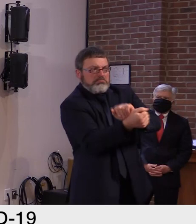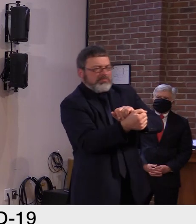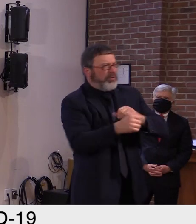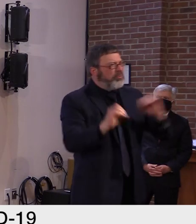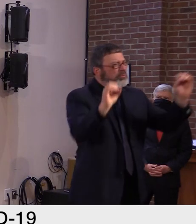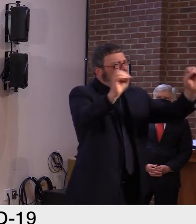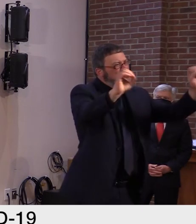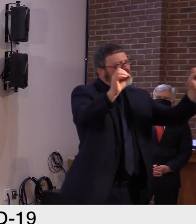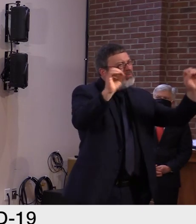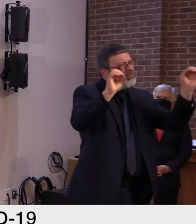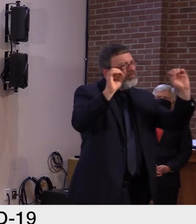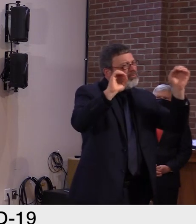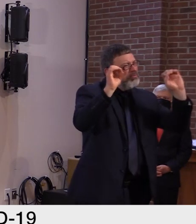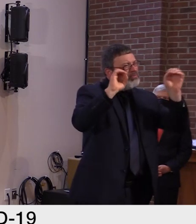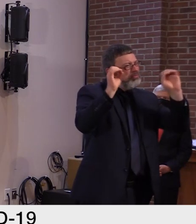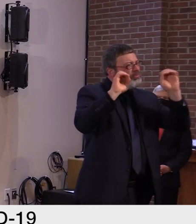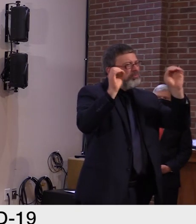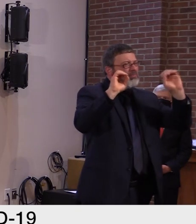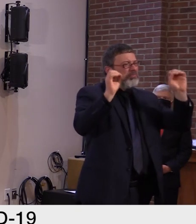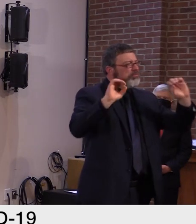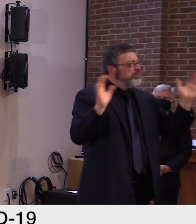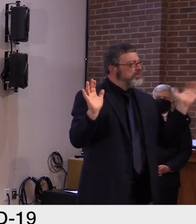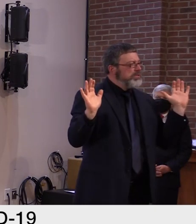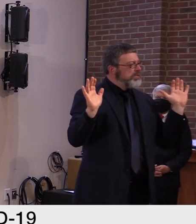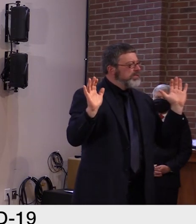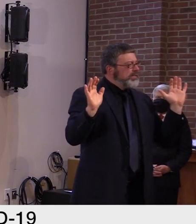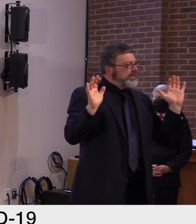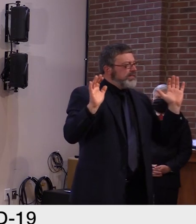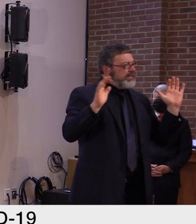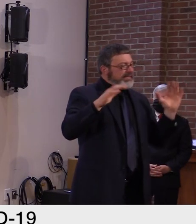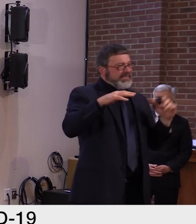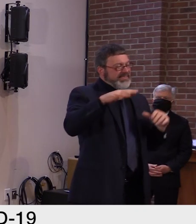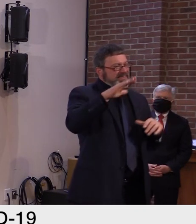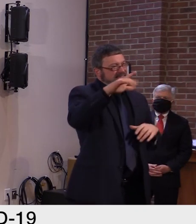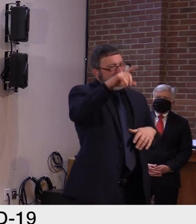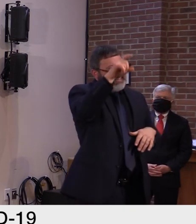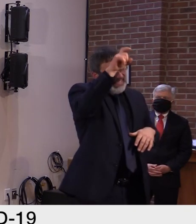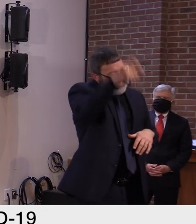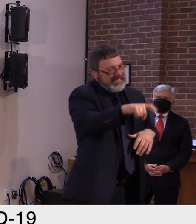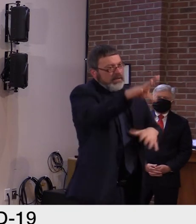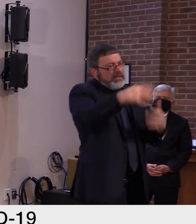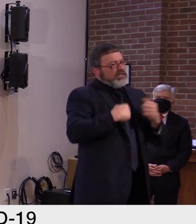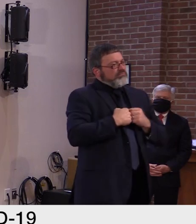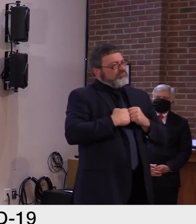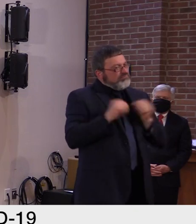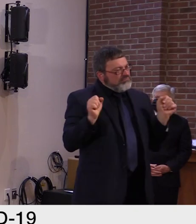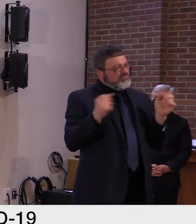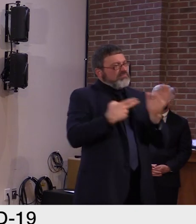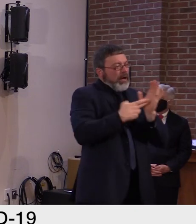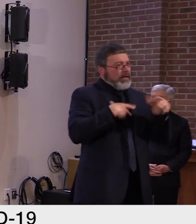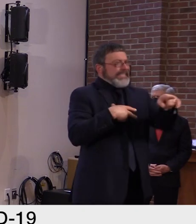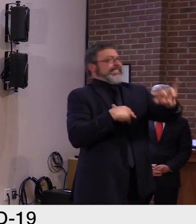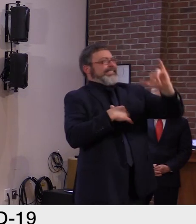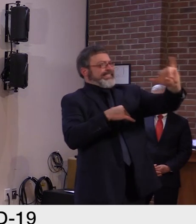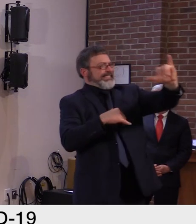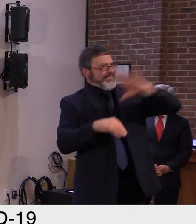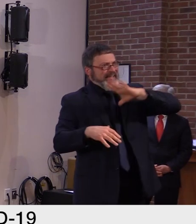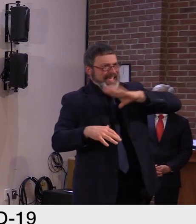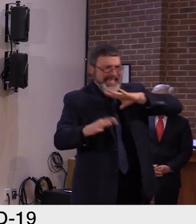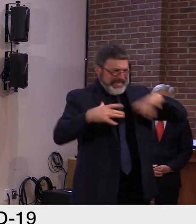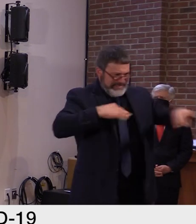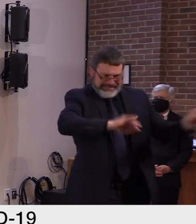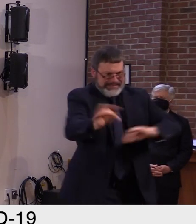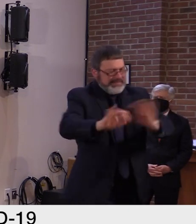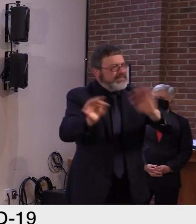thing and give us all the information we need. Because again, just that one little piece of information that you might've left out could